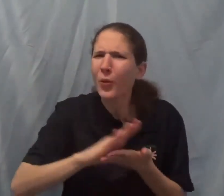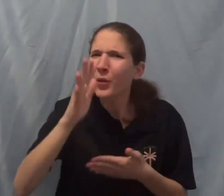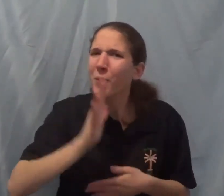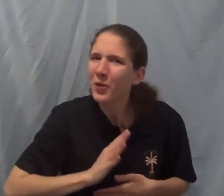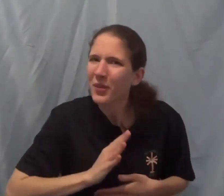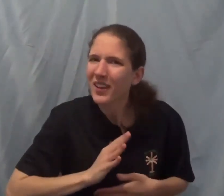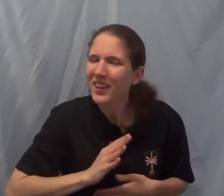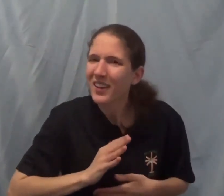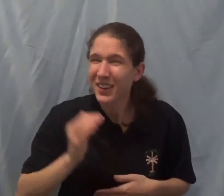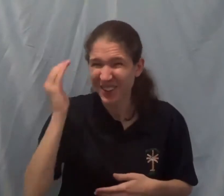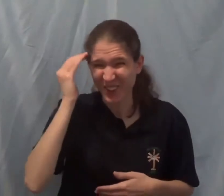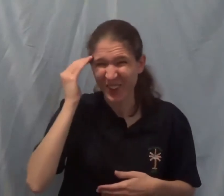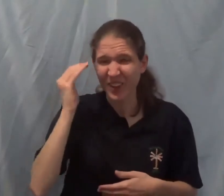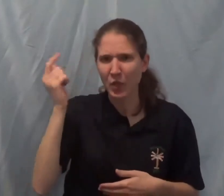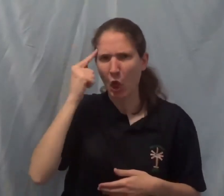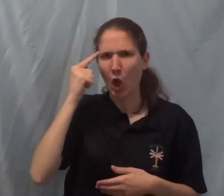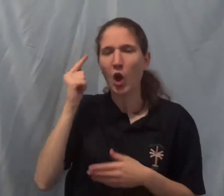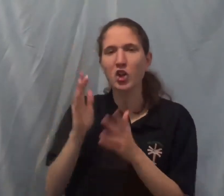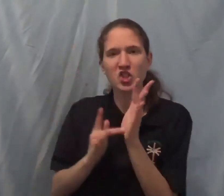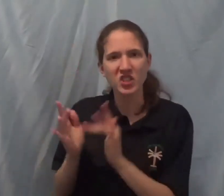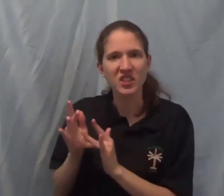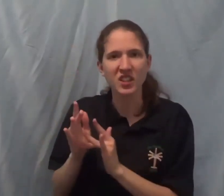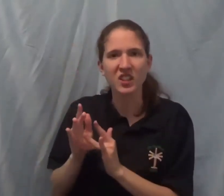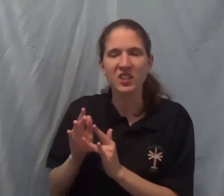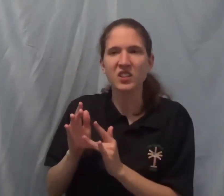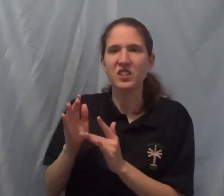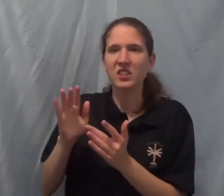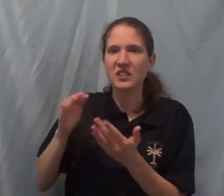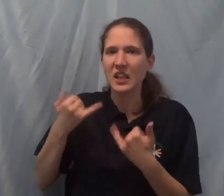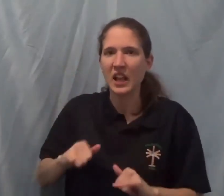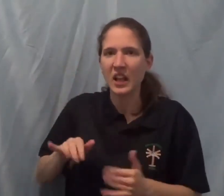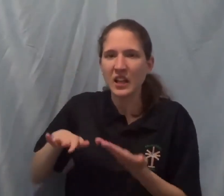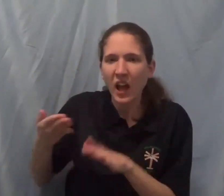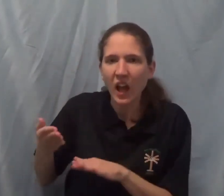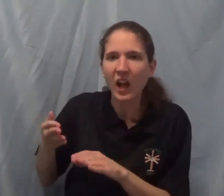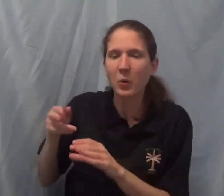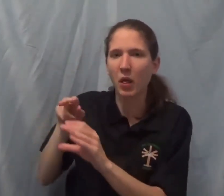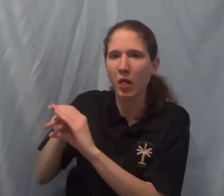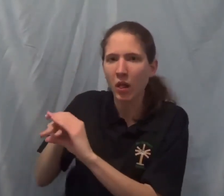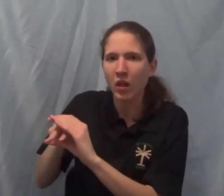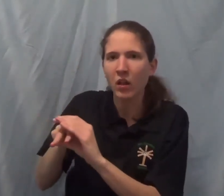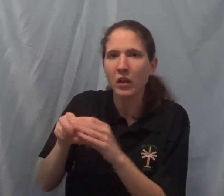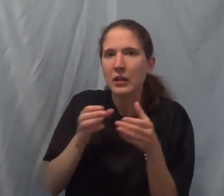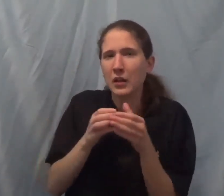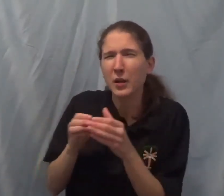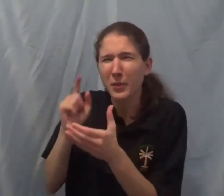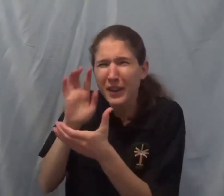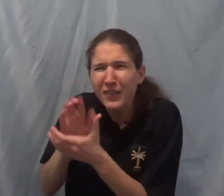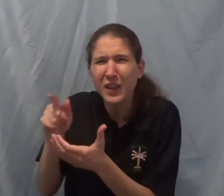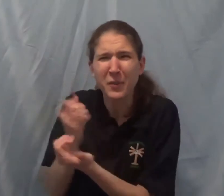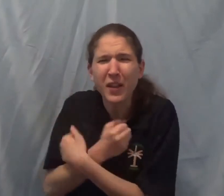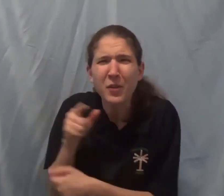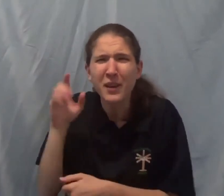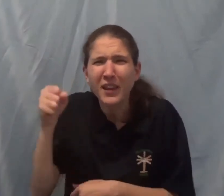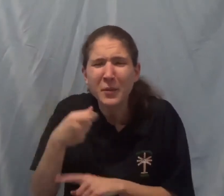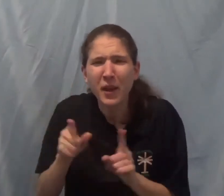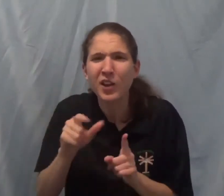have to figure it out. It was moved. And they thought our Lord was stolen. And Jesus appears to them, and they're just euphoric over seeing